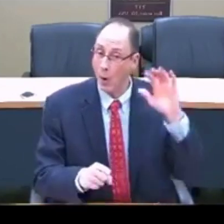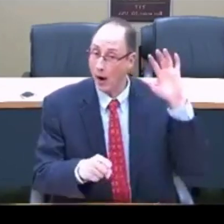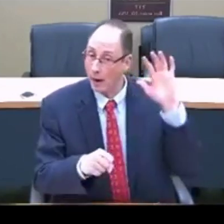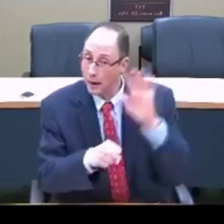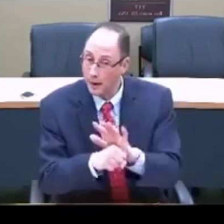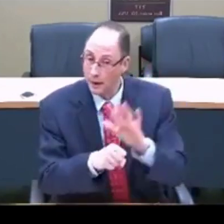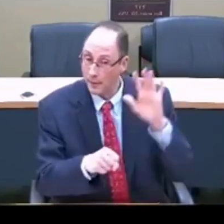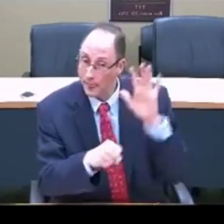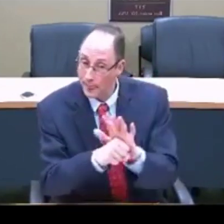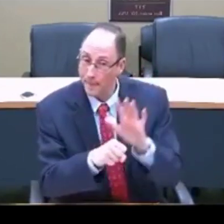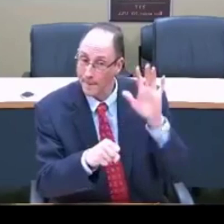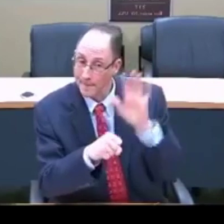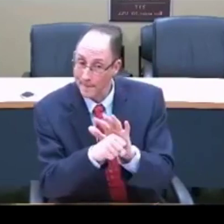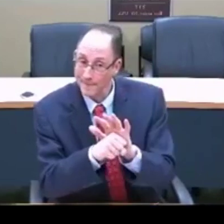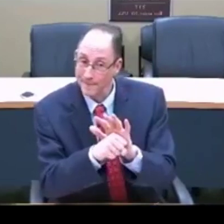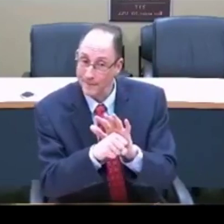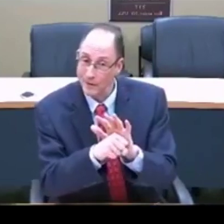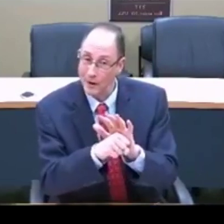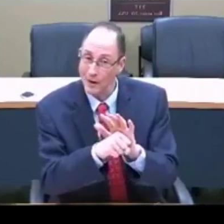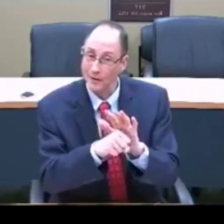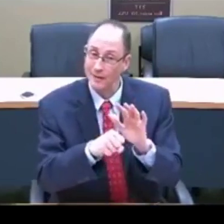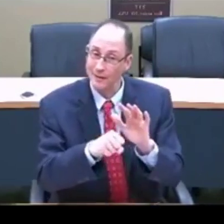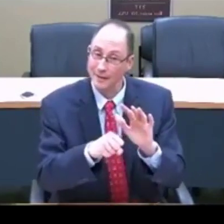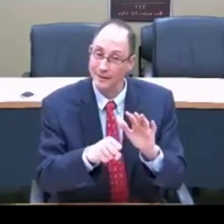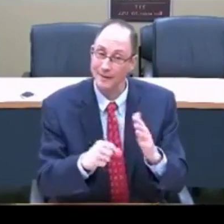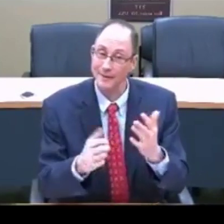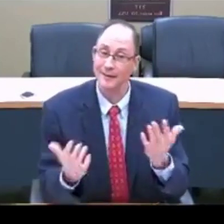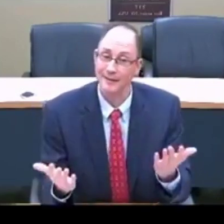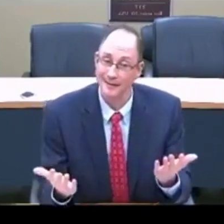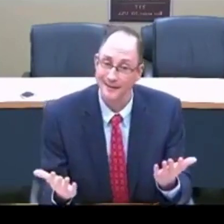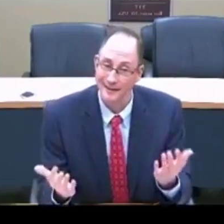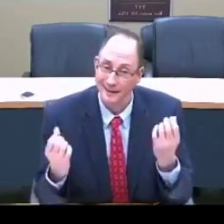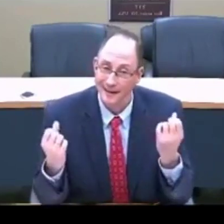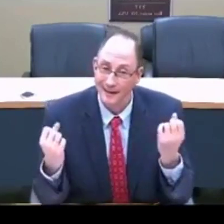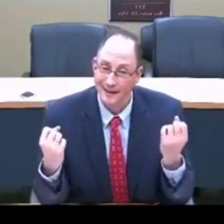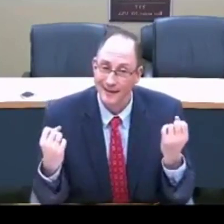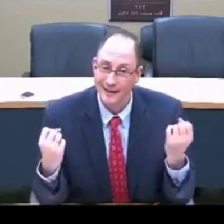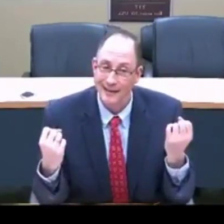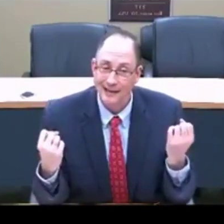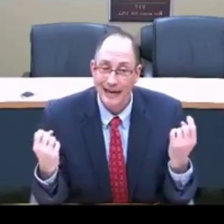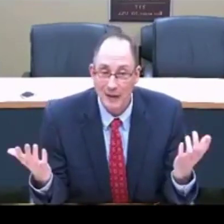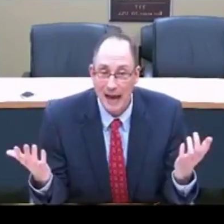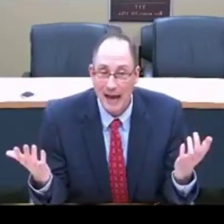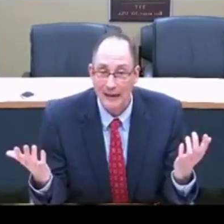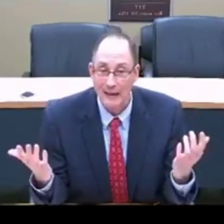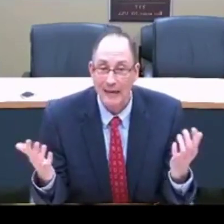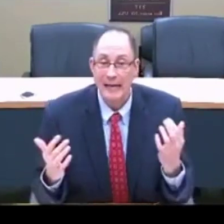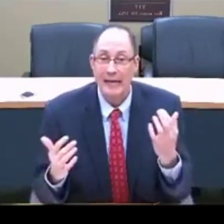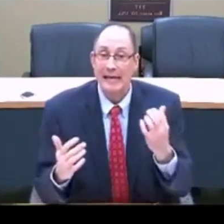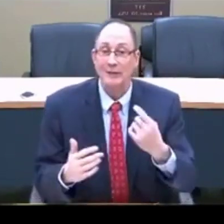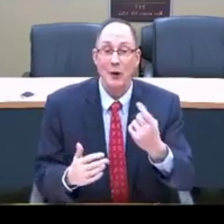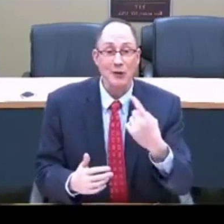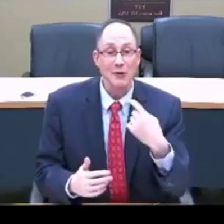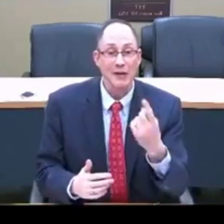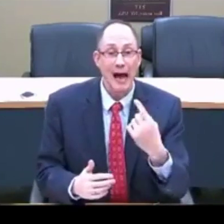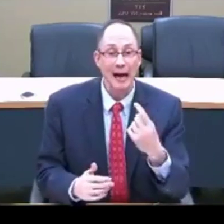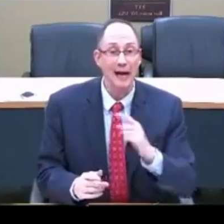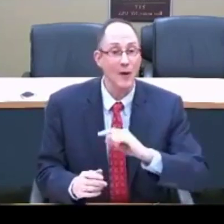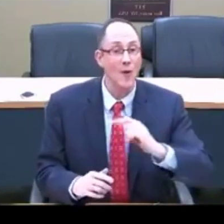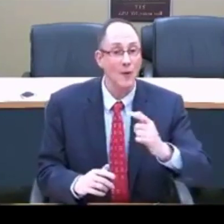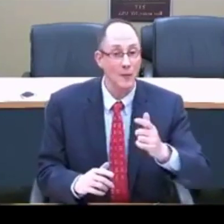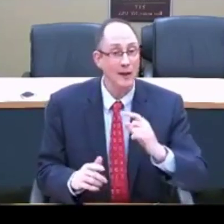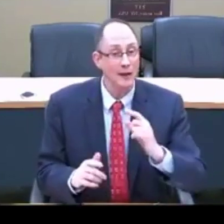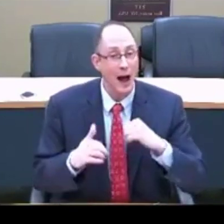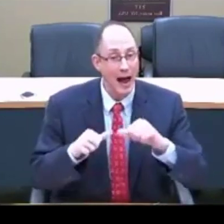or? Oh, yes. Yes. Yes. Yes. Heinz. Yes. So you and I can